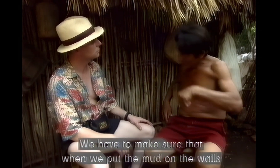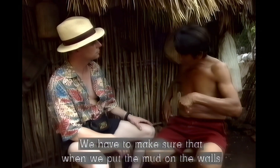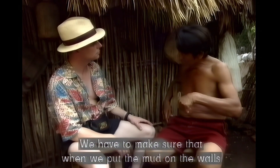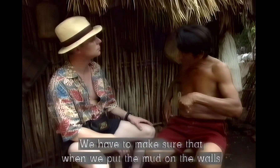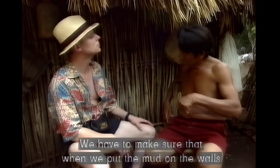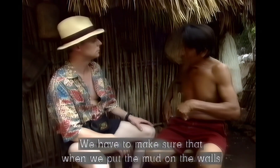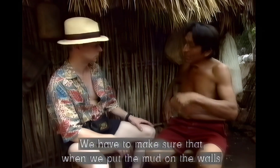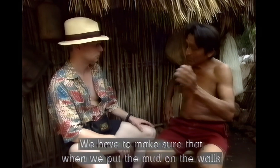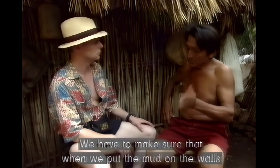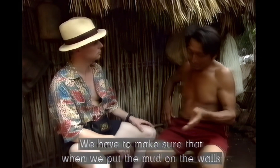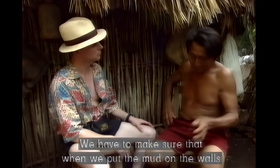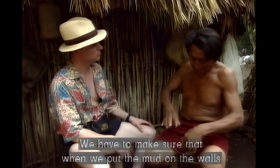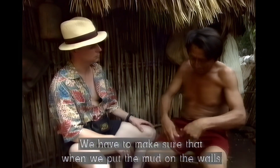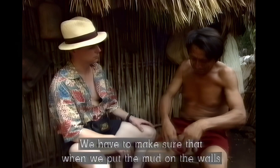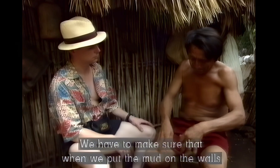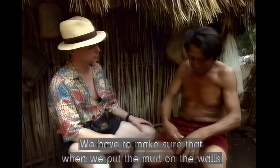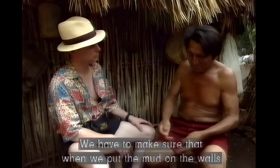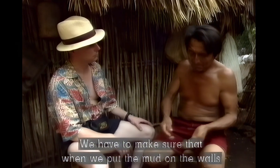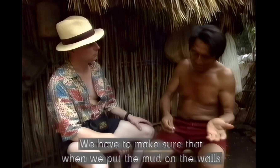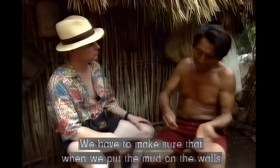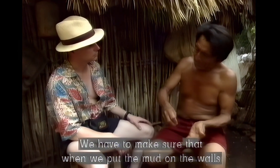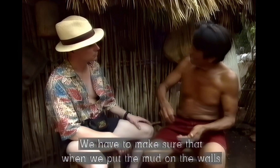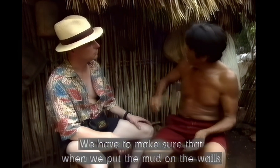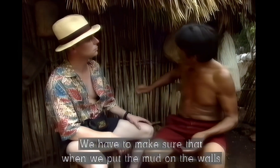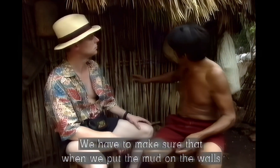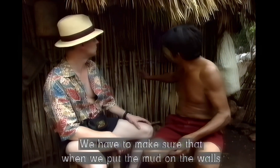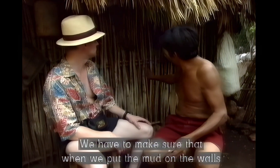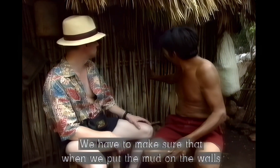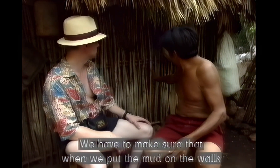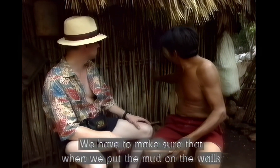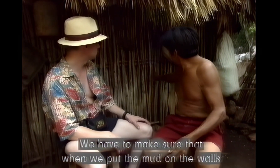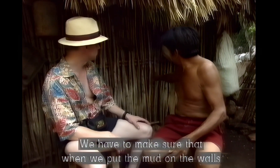We have to make sure that when we put the mat on the walls, that it's put on properly.